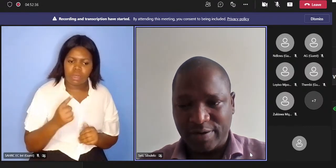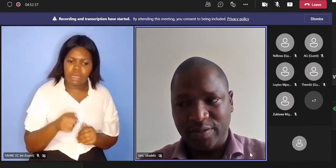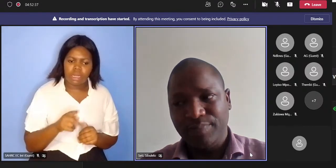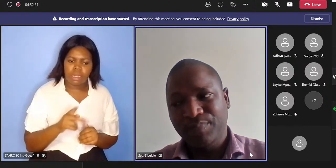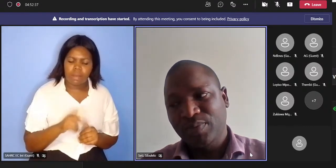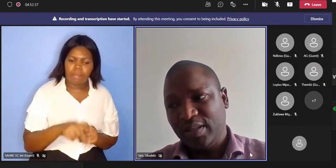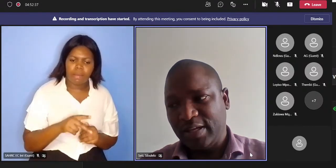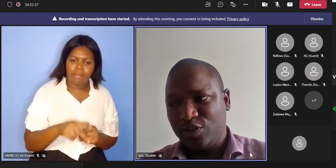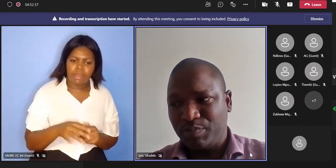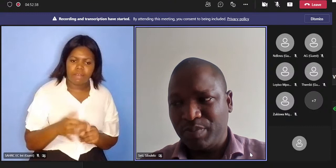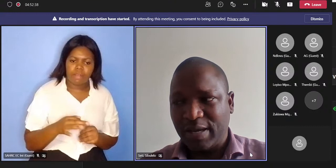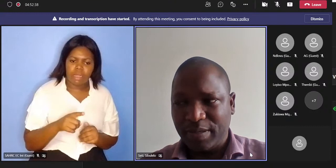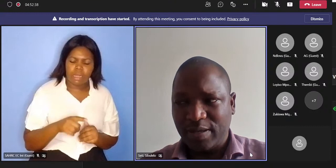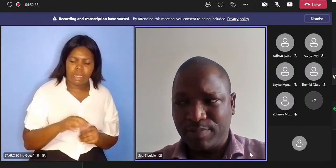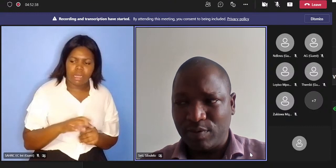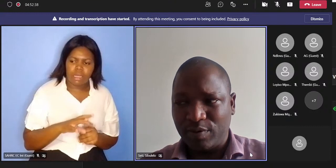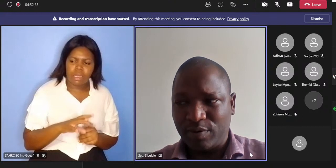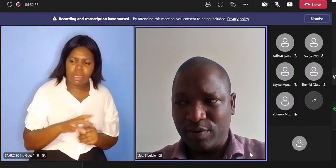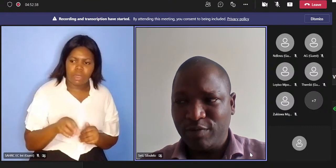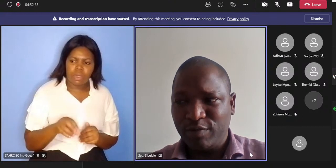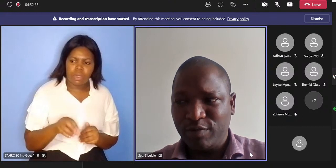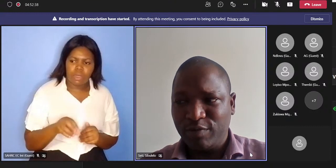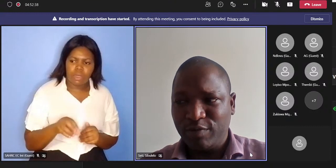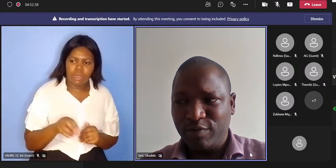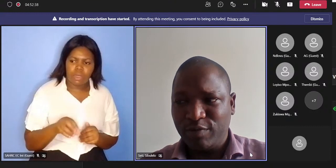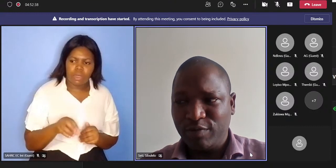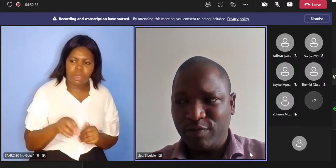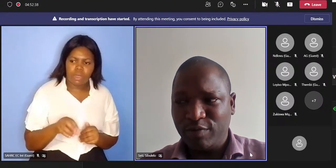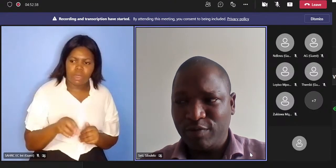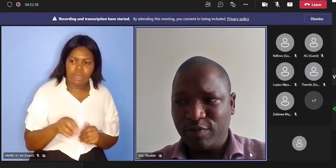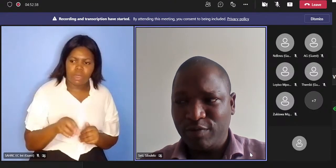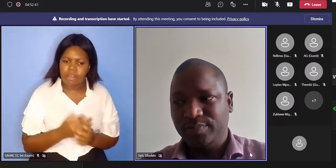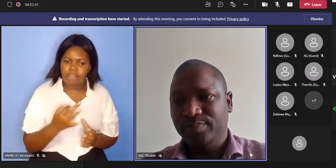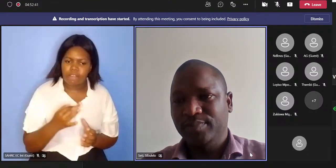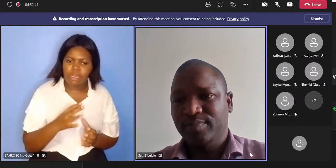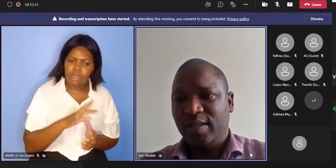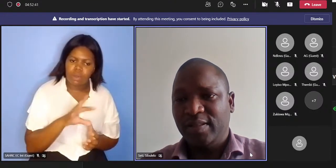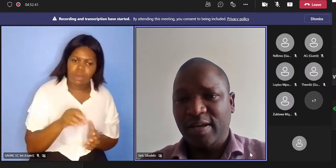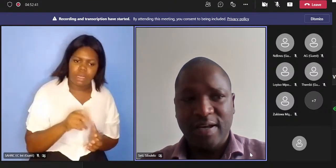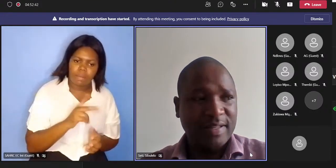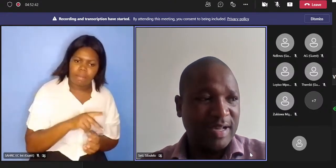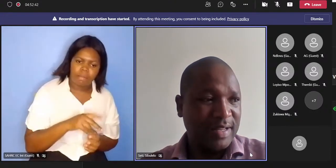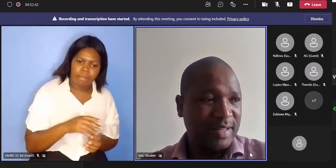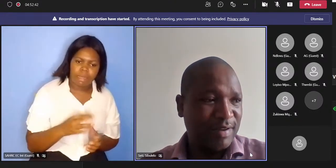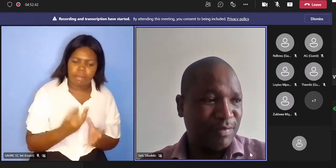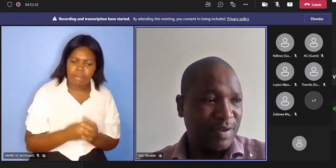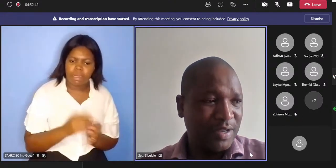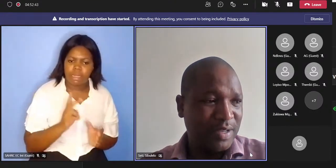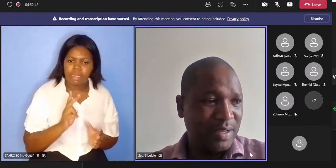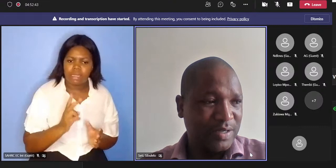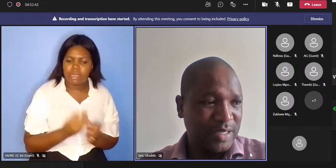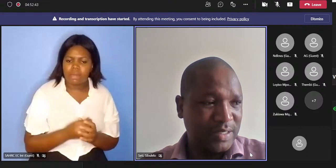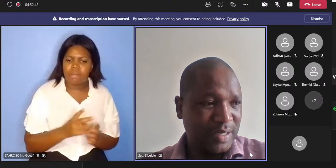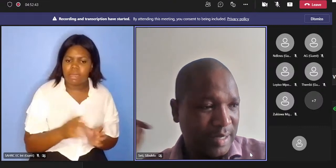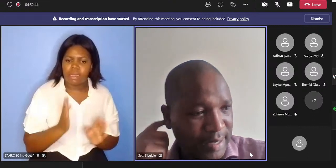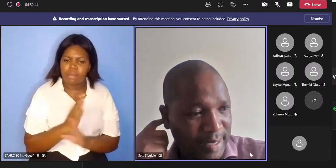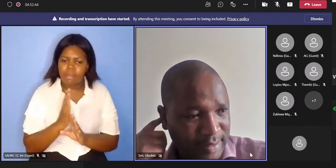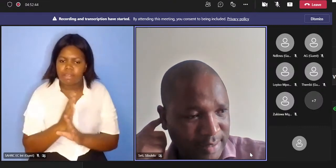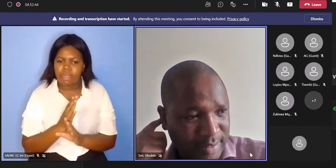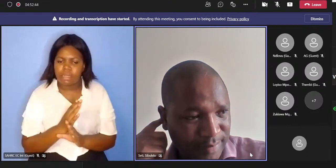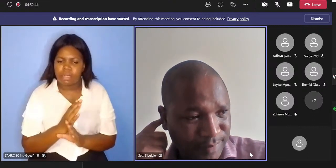of the country. That should be applicable even to private schools. There are very